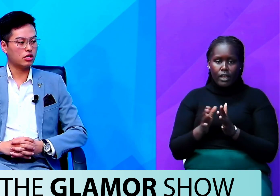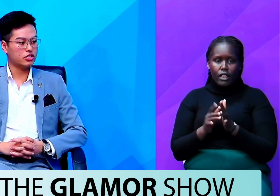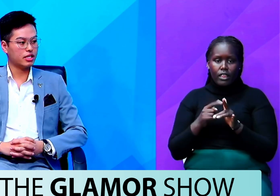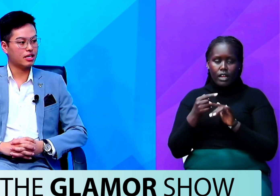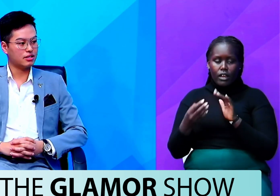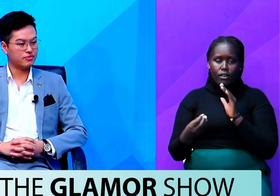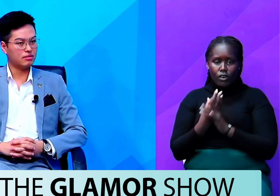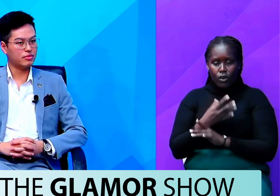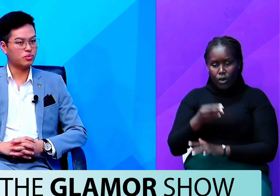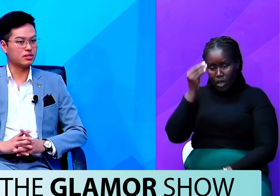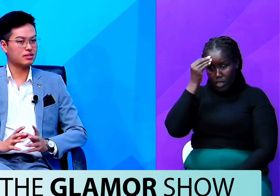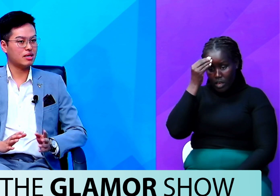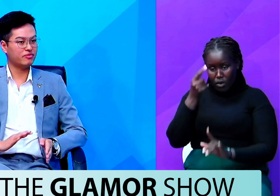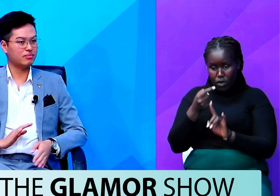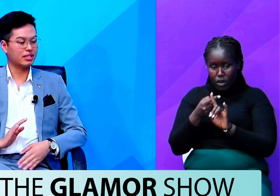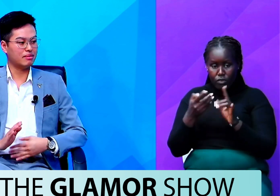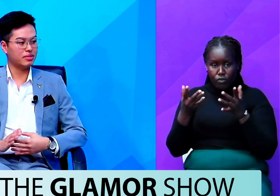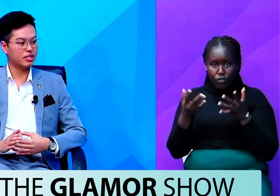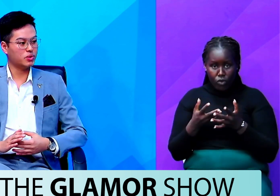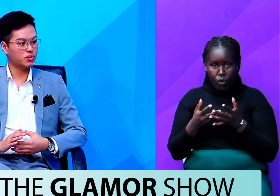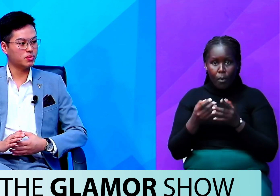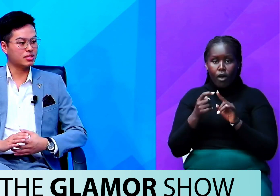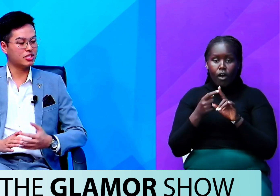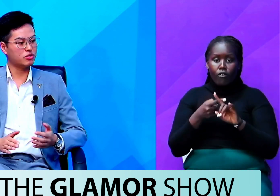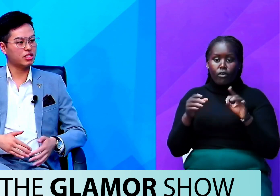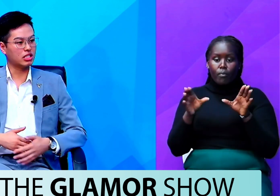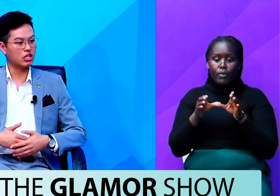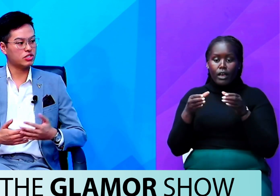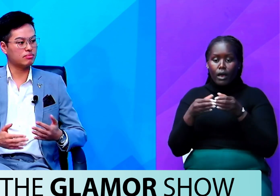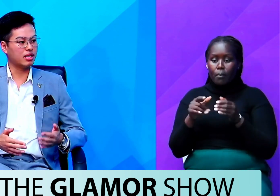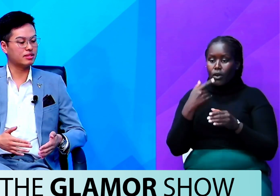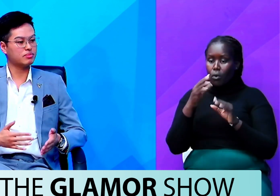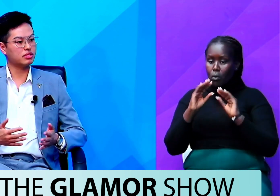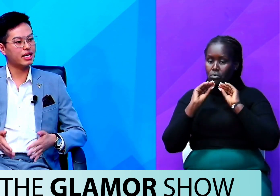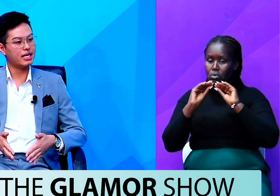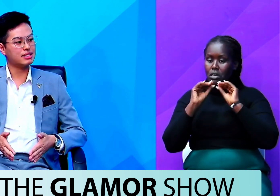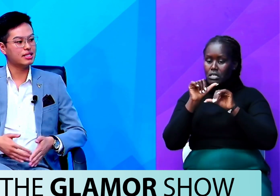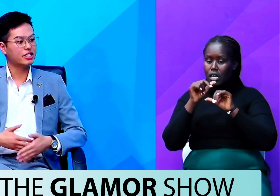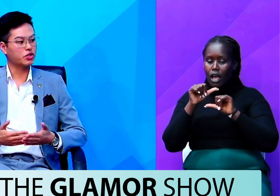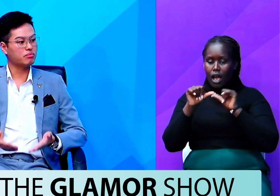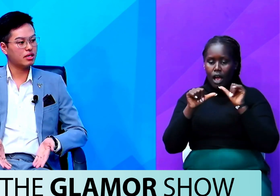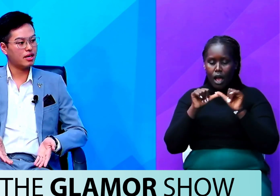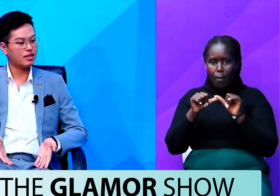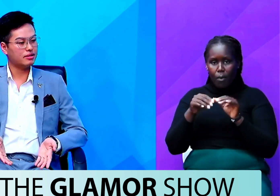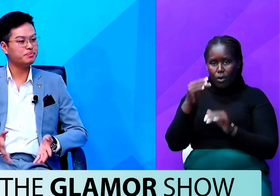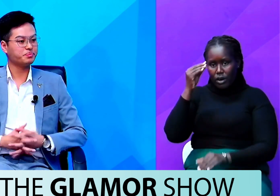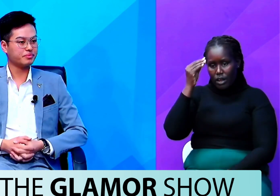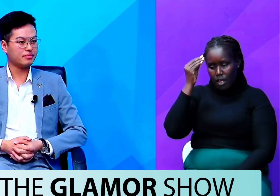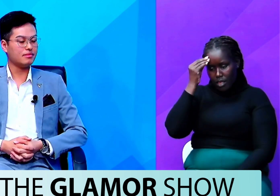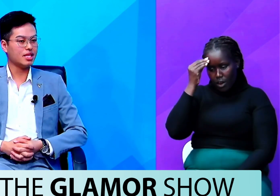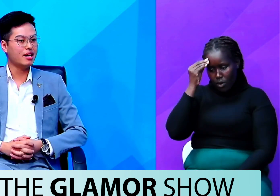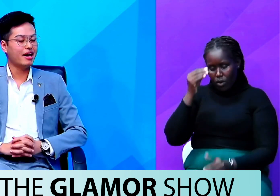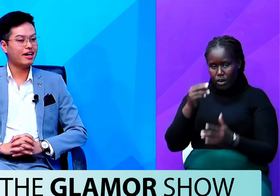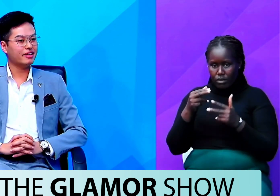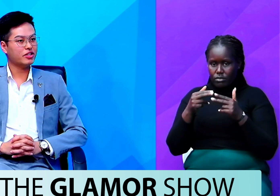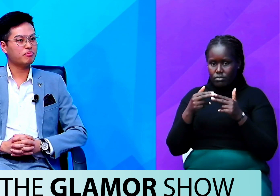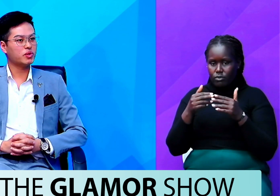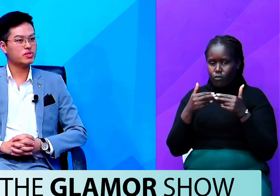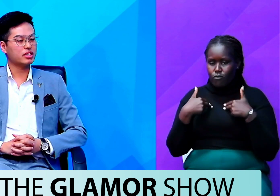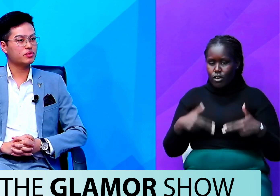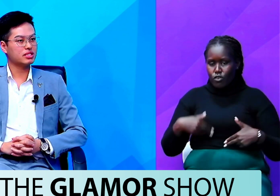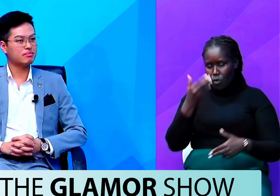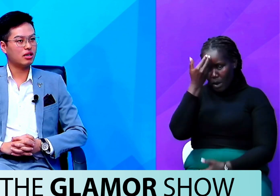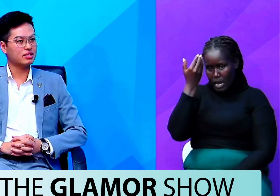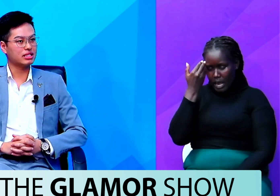the knowledge I got from was coming from the company who was teaching me the knowledge about these products, the human hair, and then the